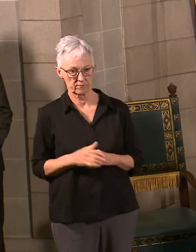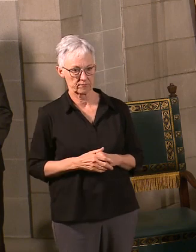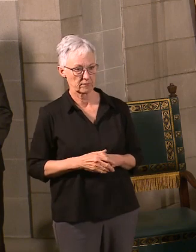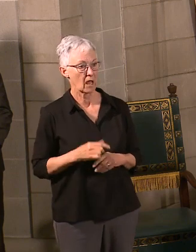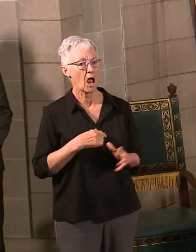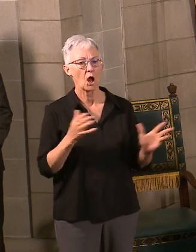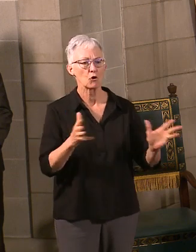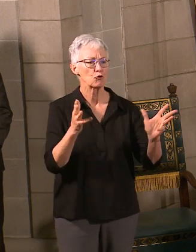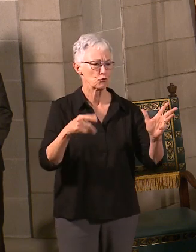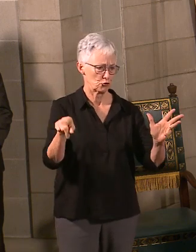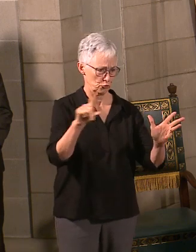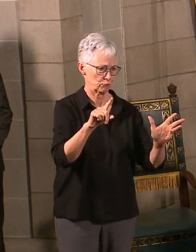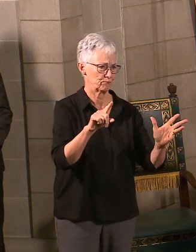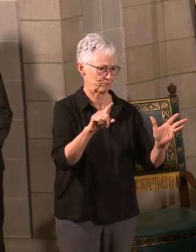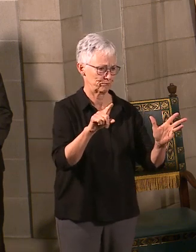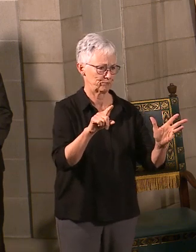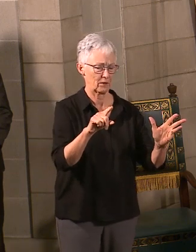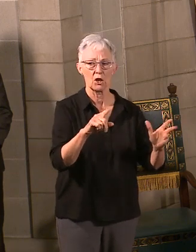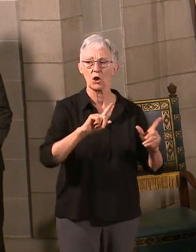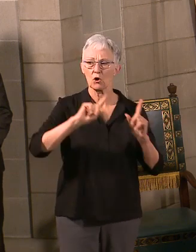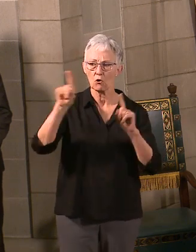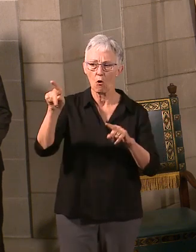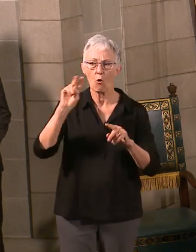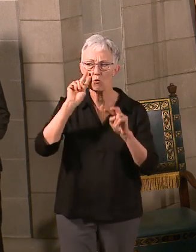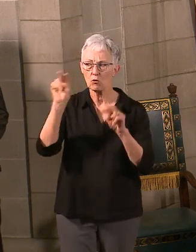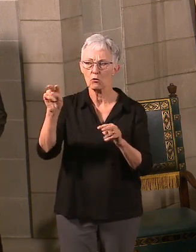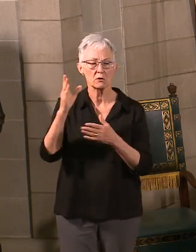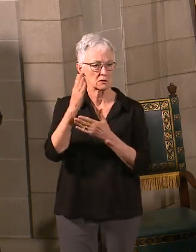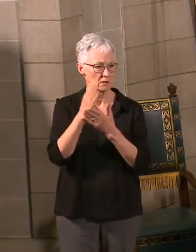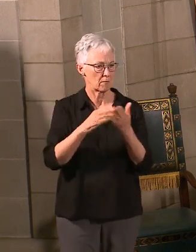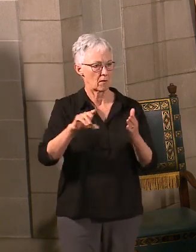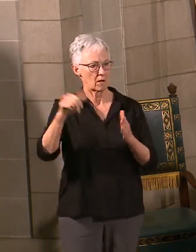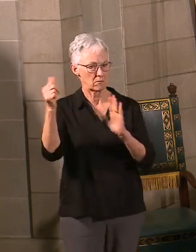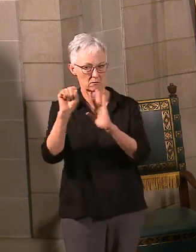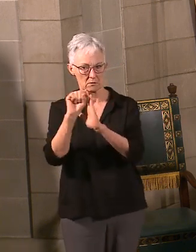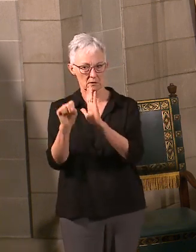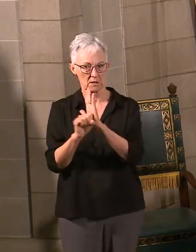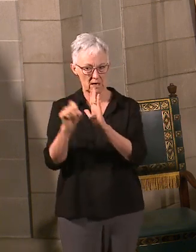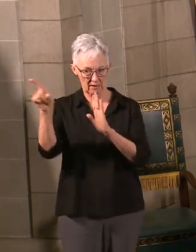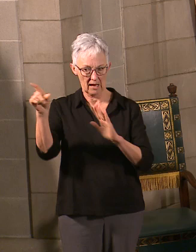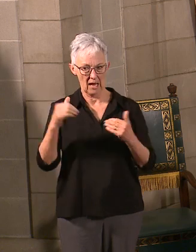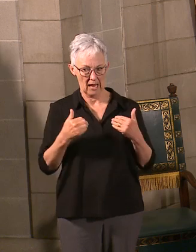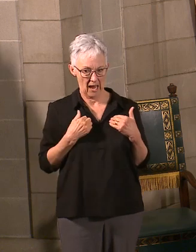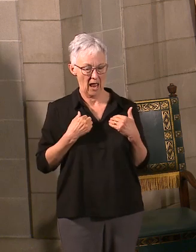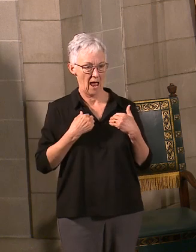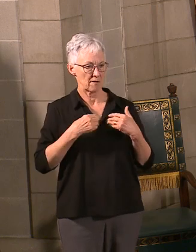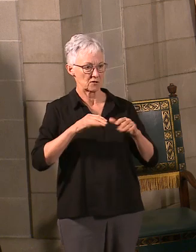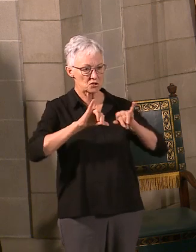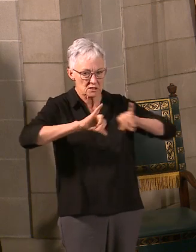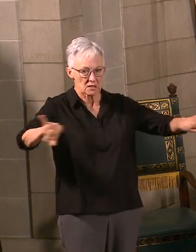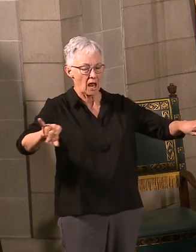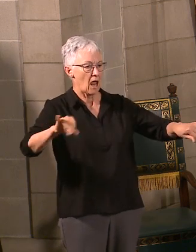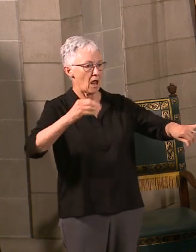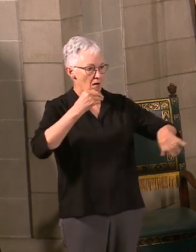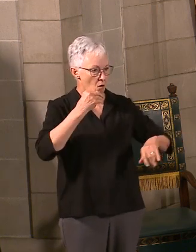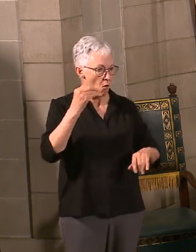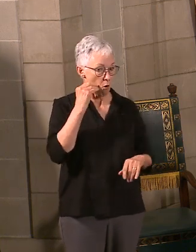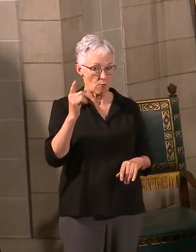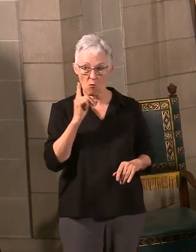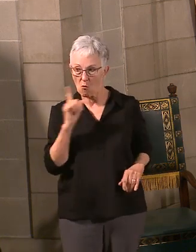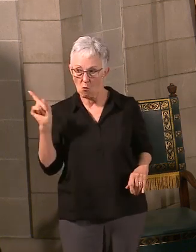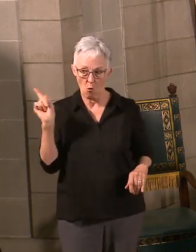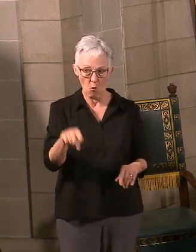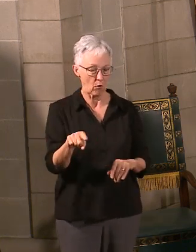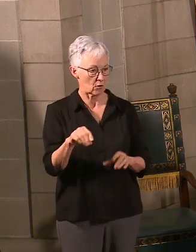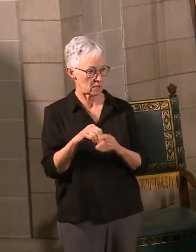or Arizona, and look what they have done with their shelter-in-place orders, and look at what we're doing here in Nebraska. Folks, in many ways, we're